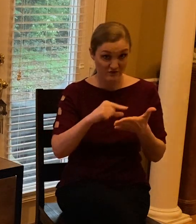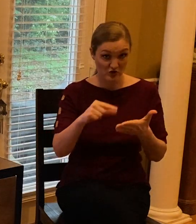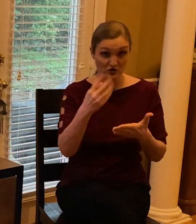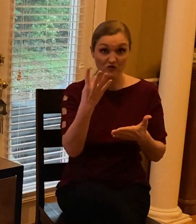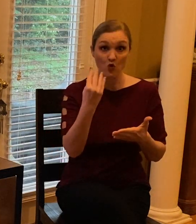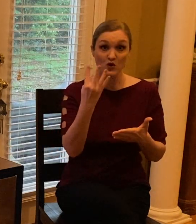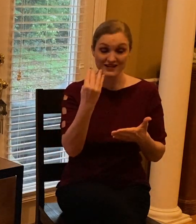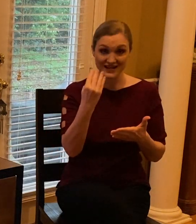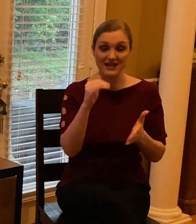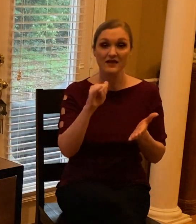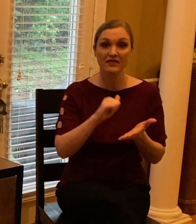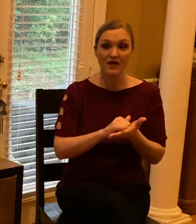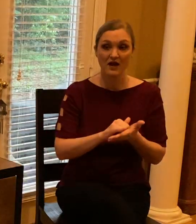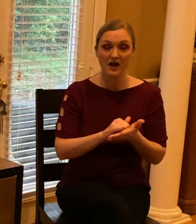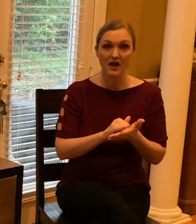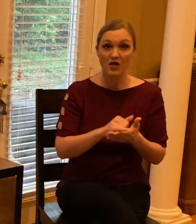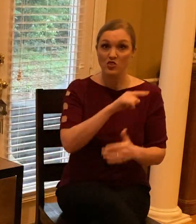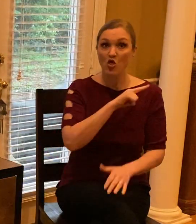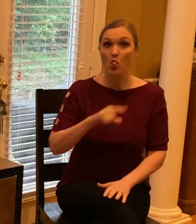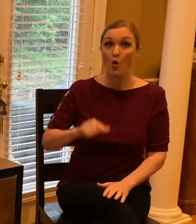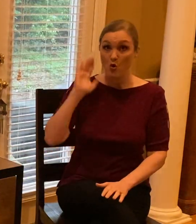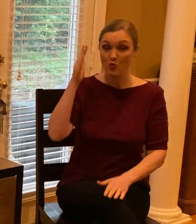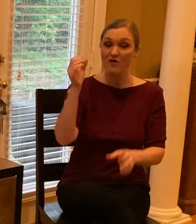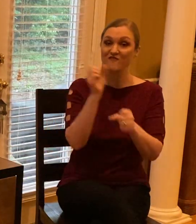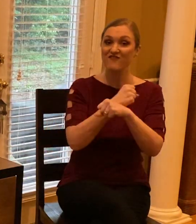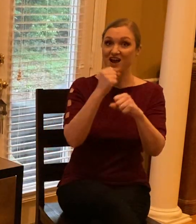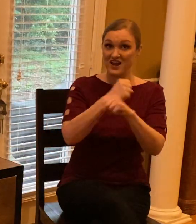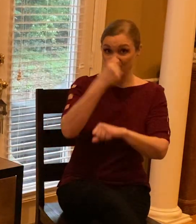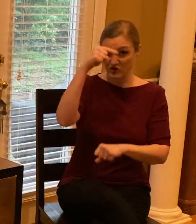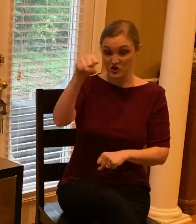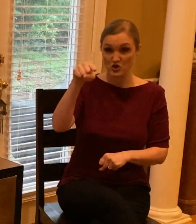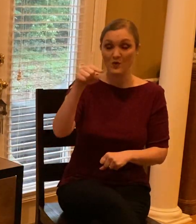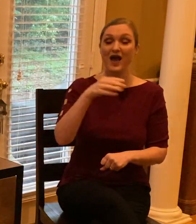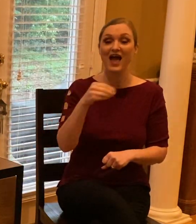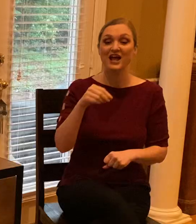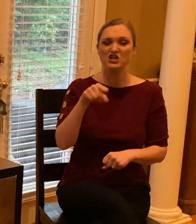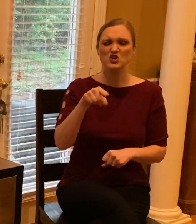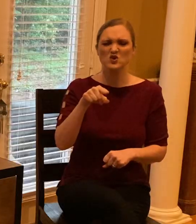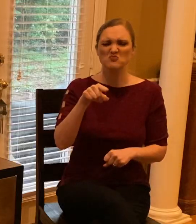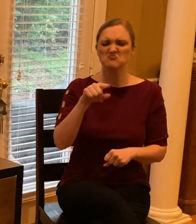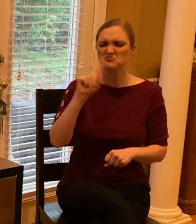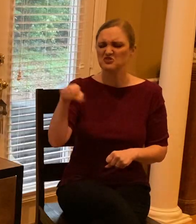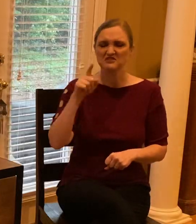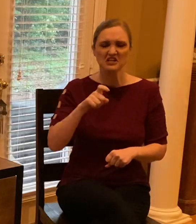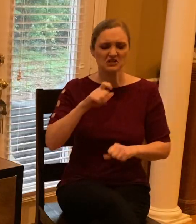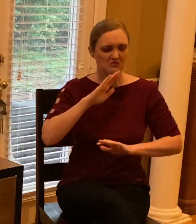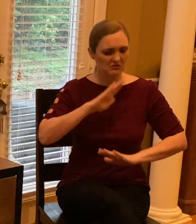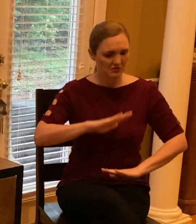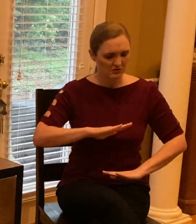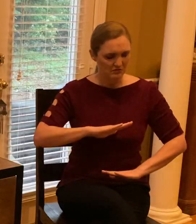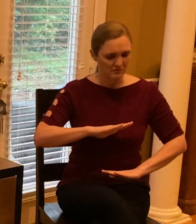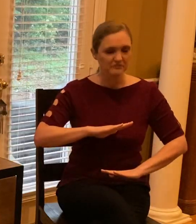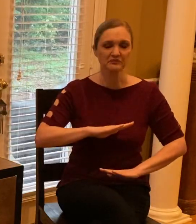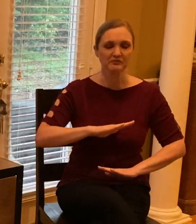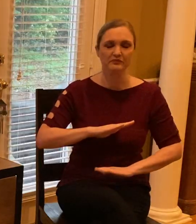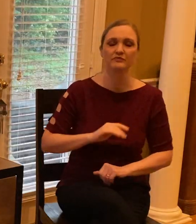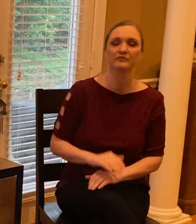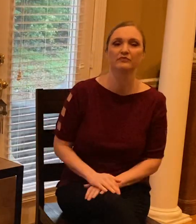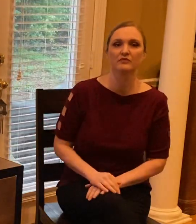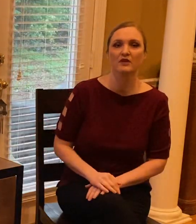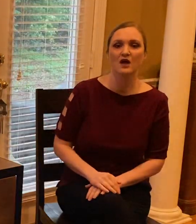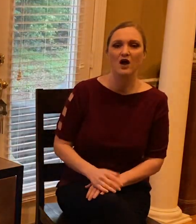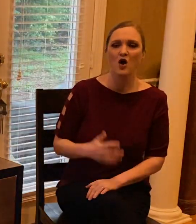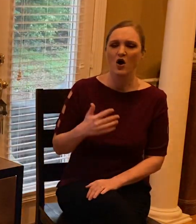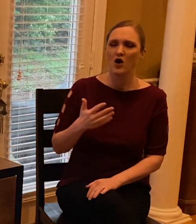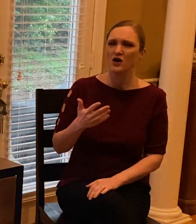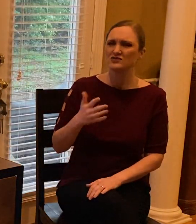14 that the Lord will fight for you, and you have only to be silent. Be still. What